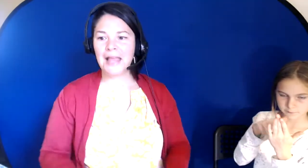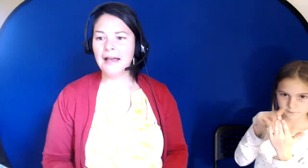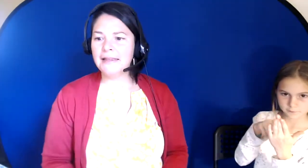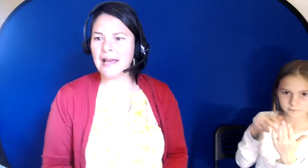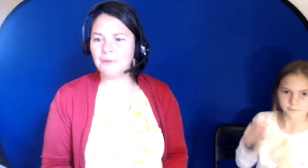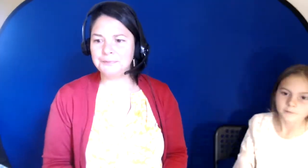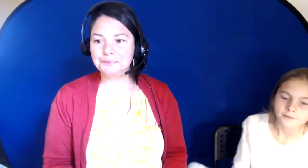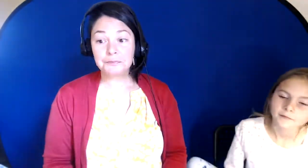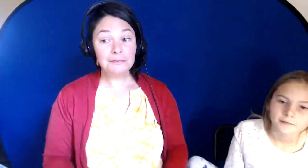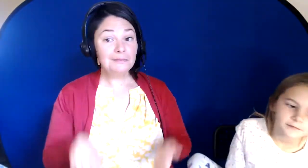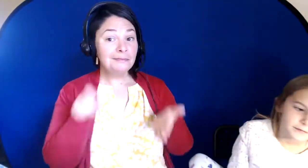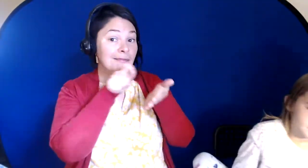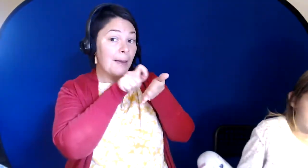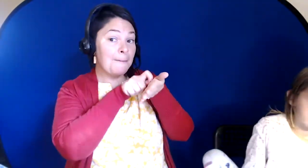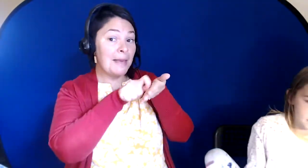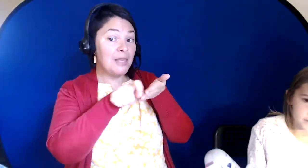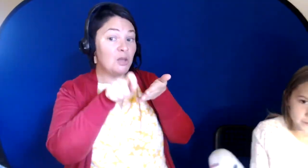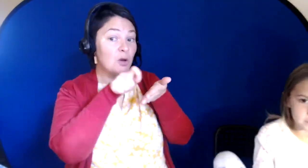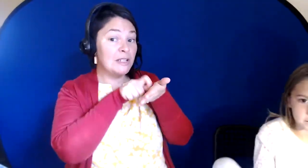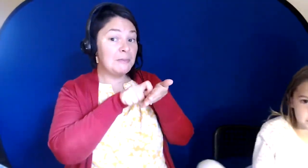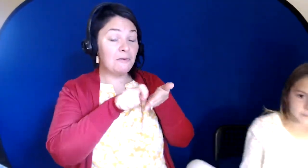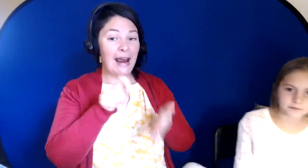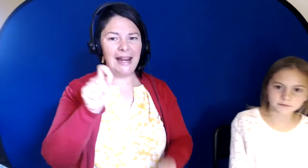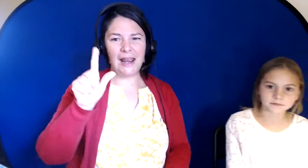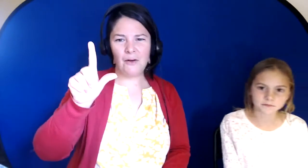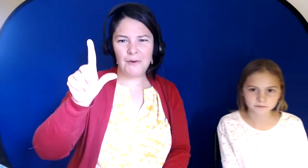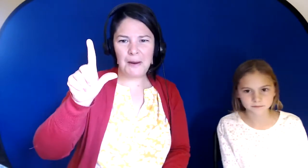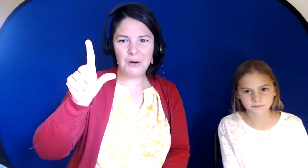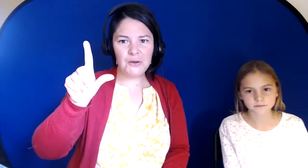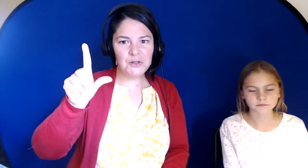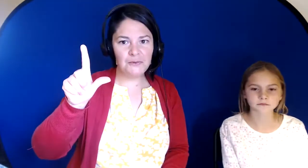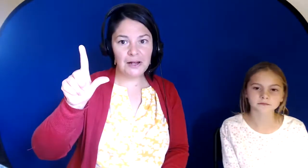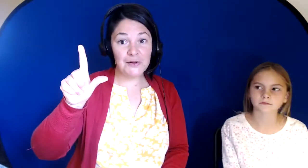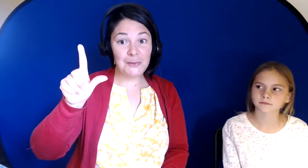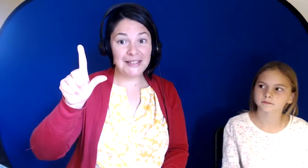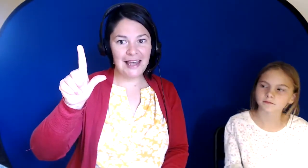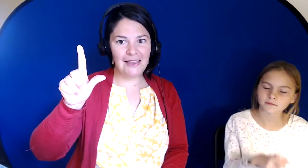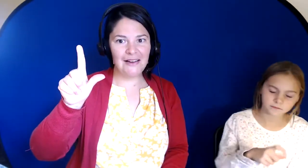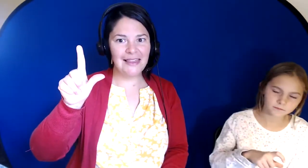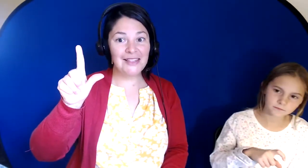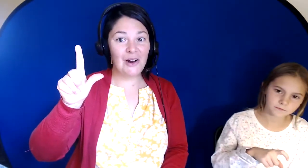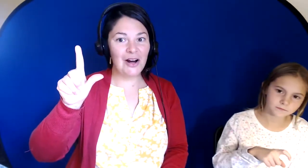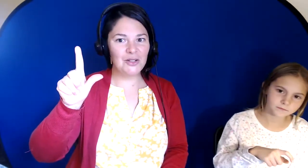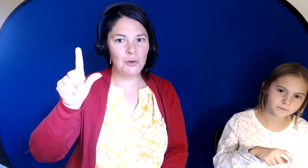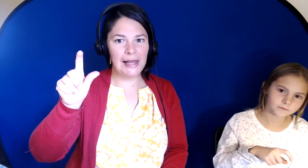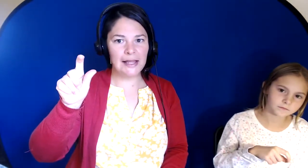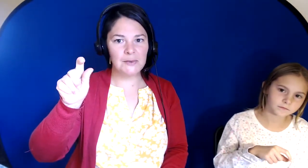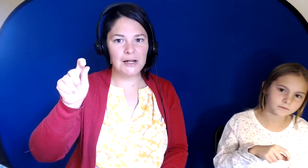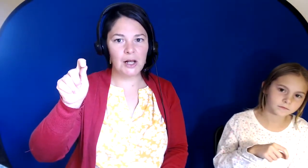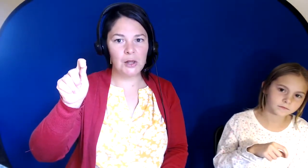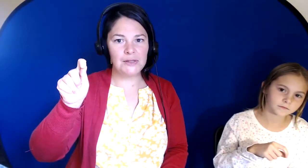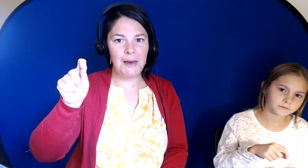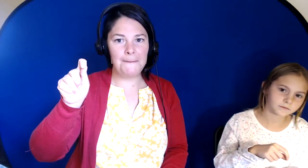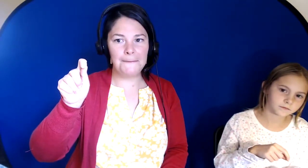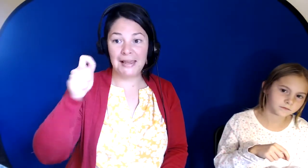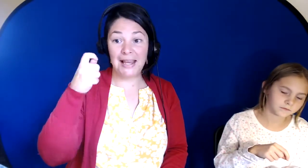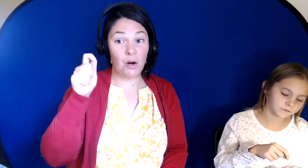Now, maybe you're going to be writing. Remember those two fingers we put together? These are our tool hands. We're going to close them up like you're holding a